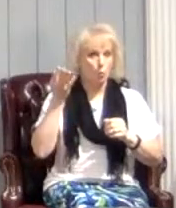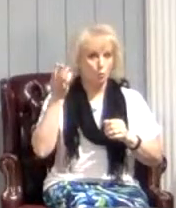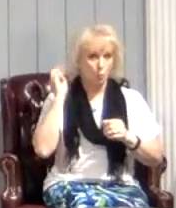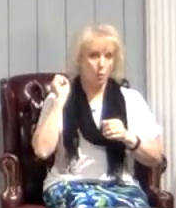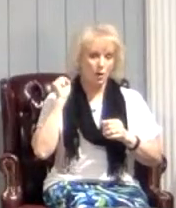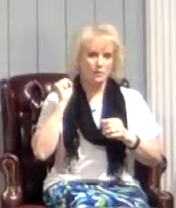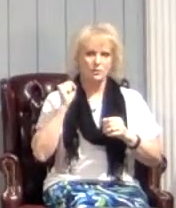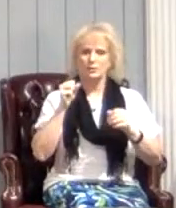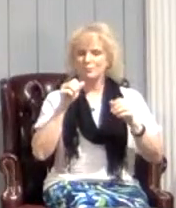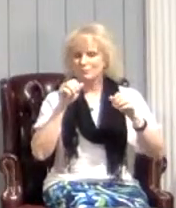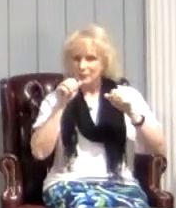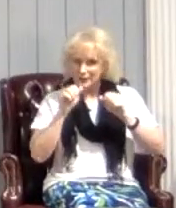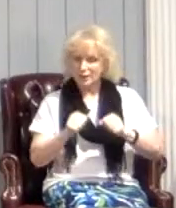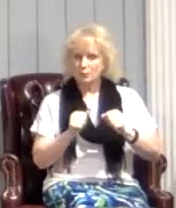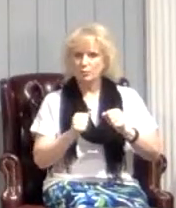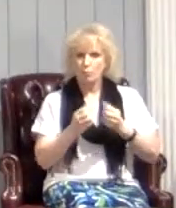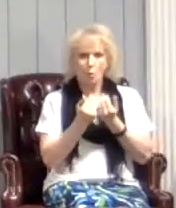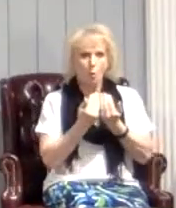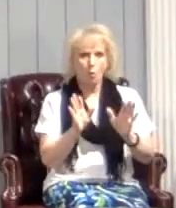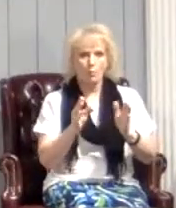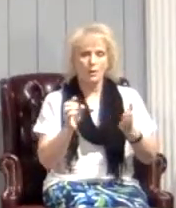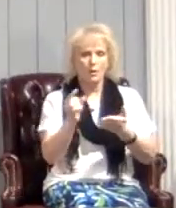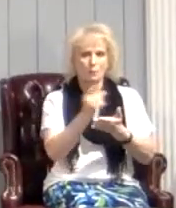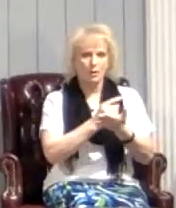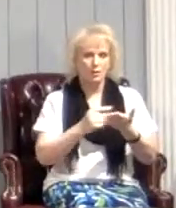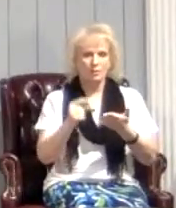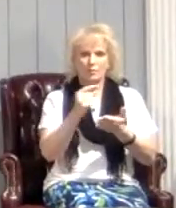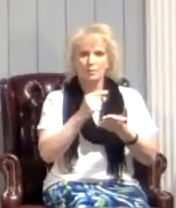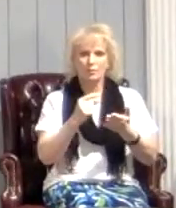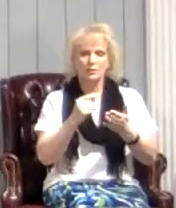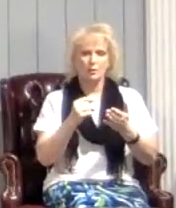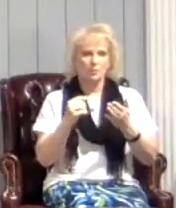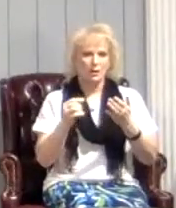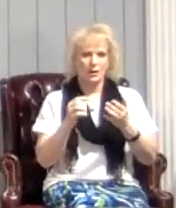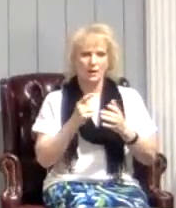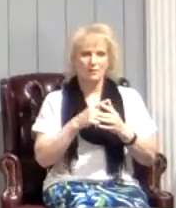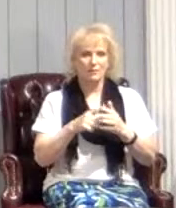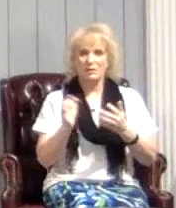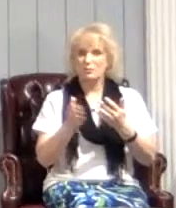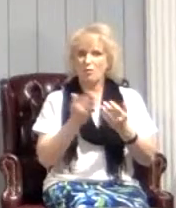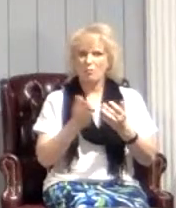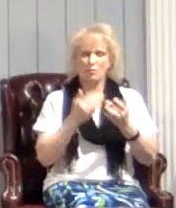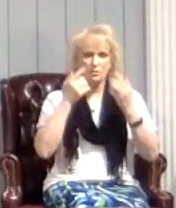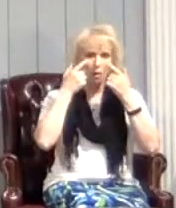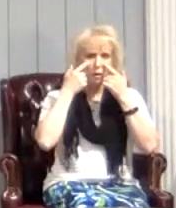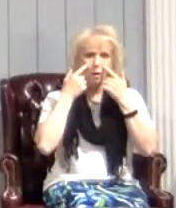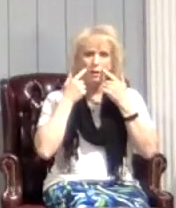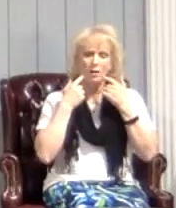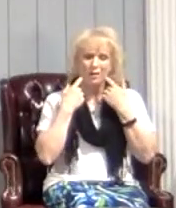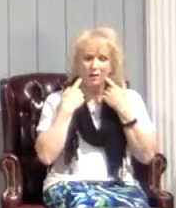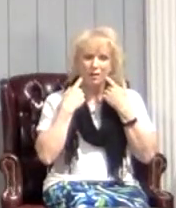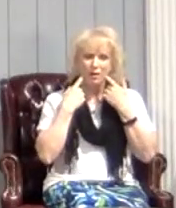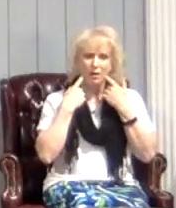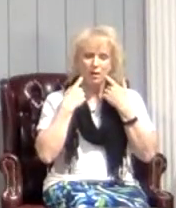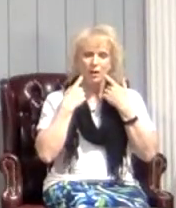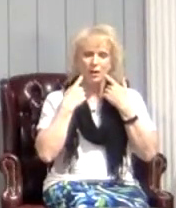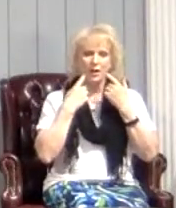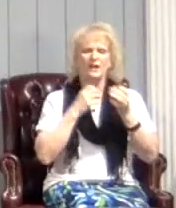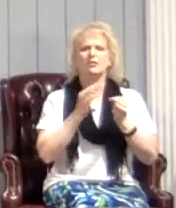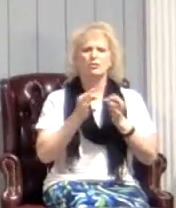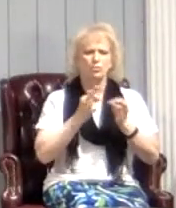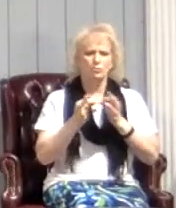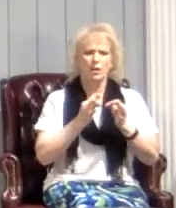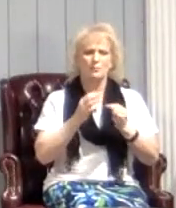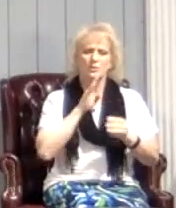And he was in this video that he made. He's almost in tears in the video, but he describes speaking with one of their